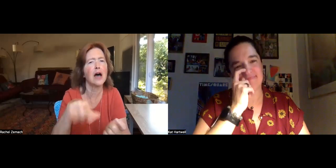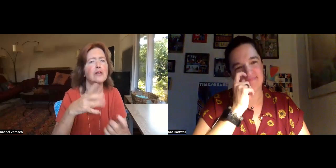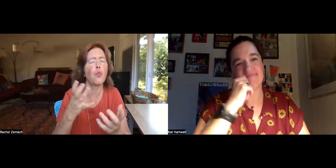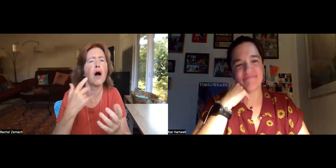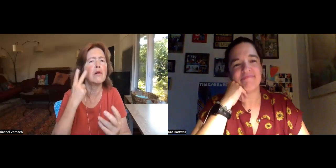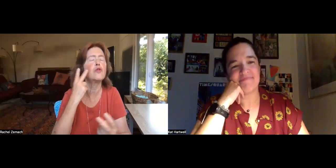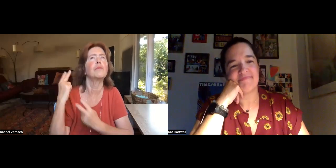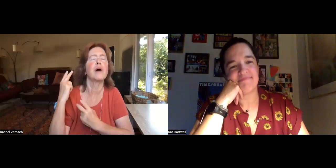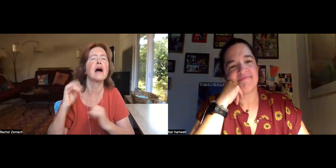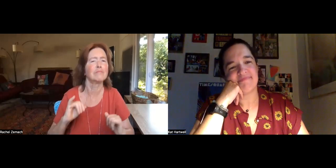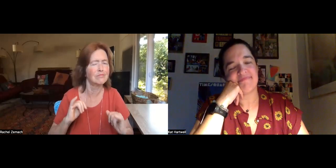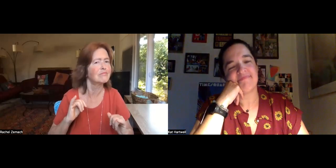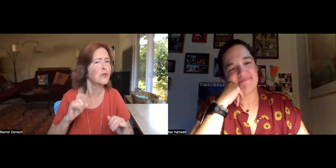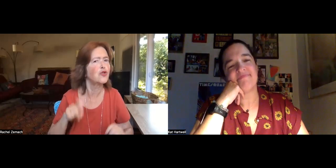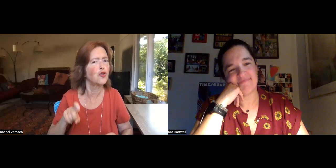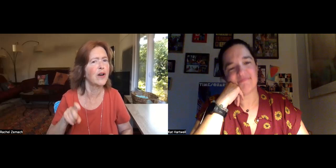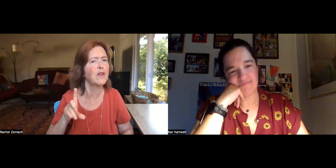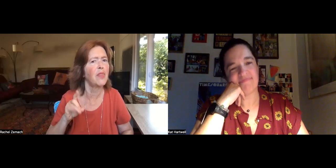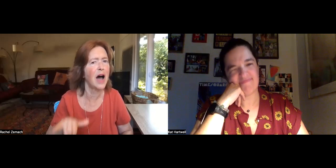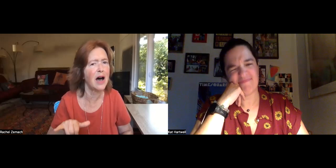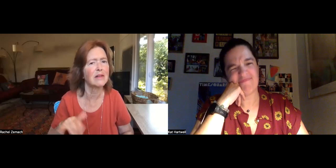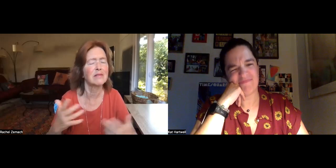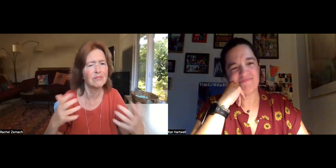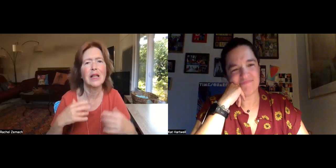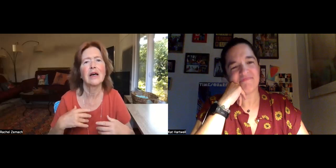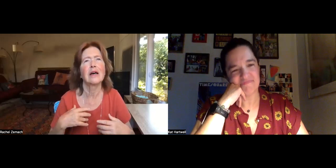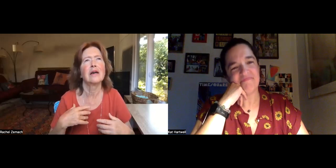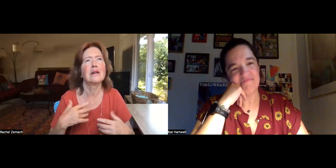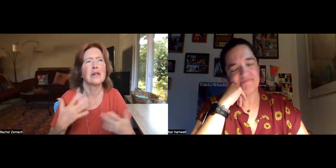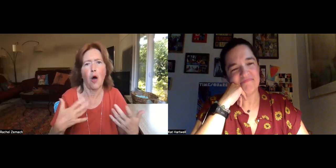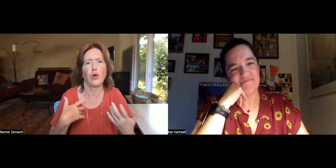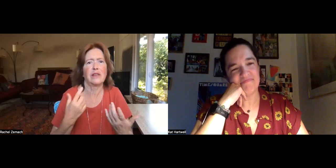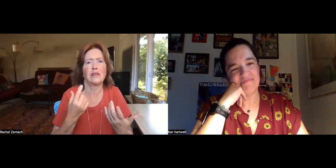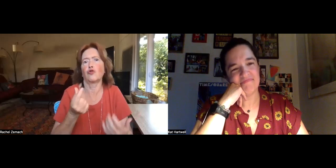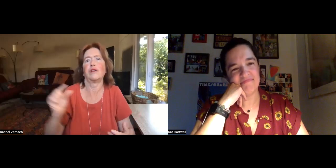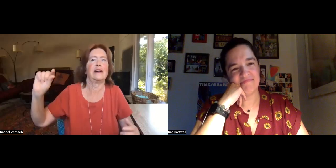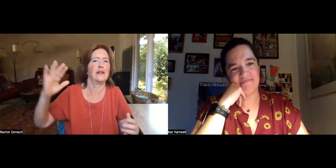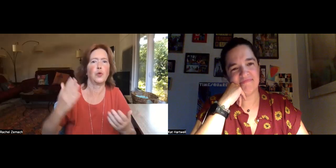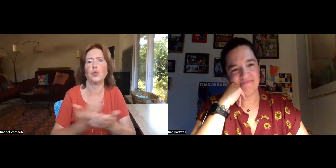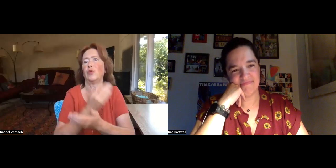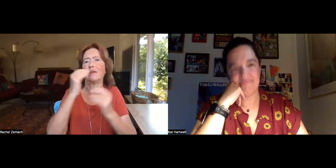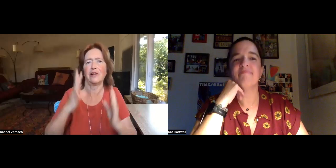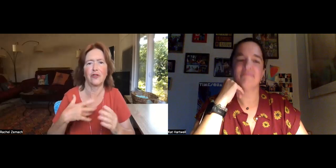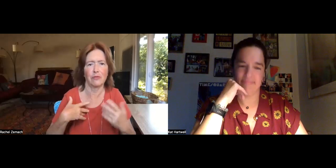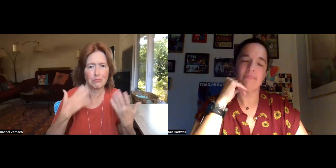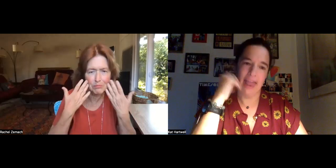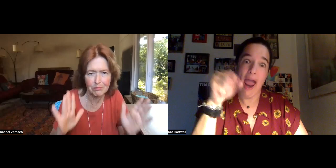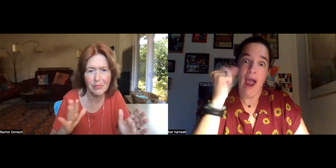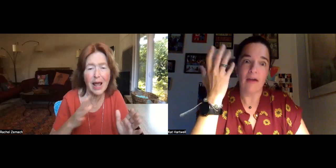That's what that should have done that. I was agreeing to the teacher.